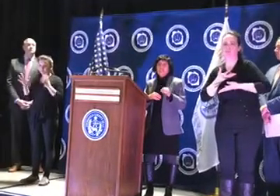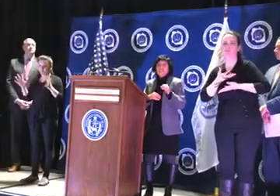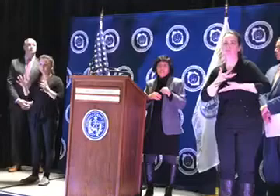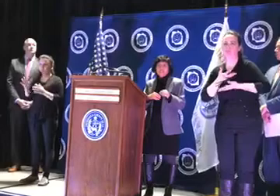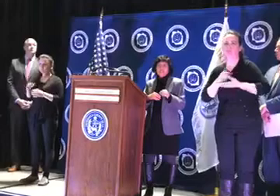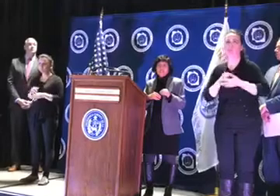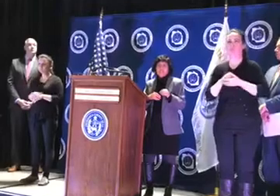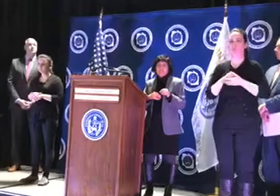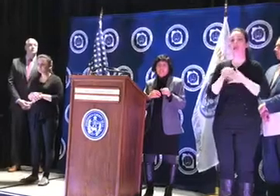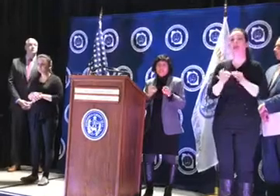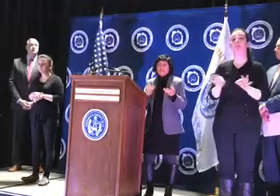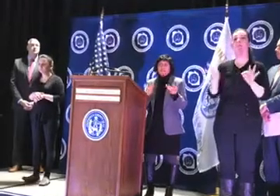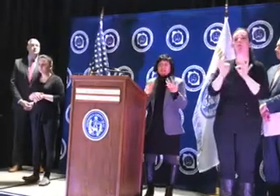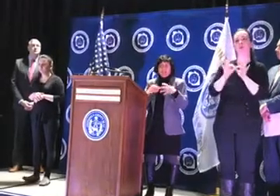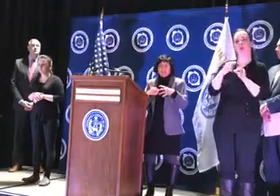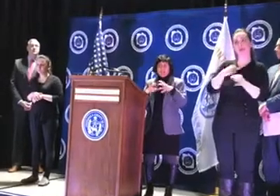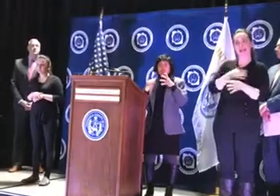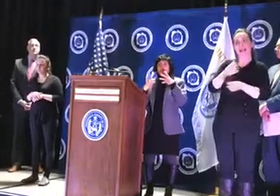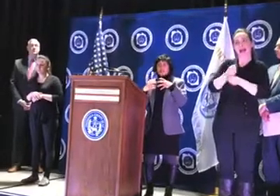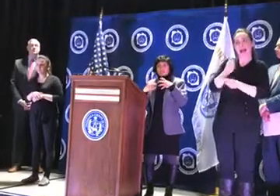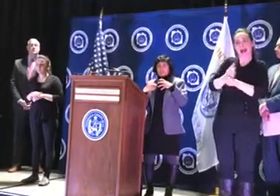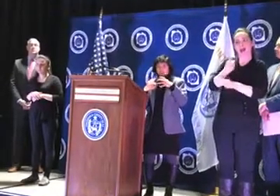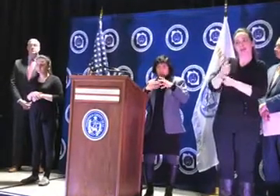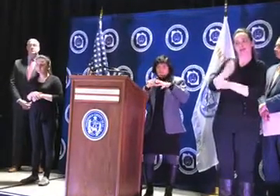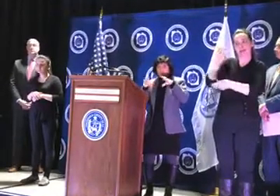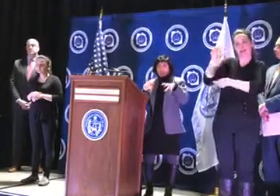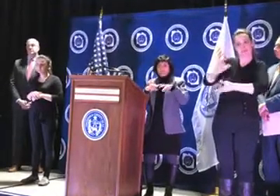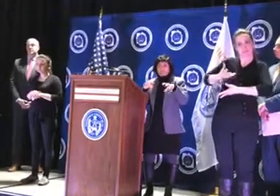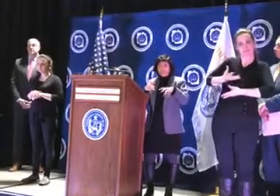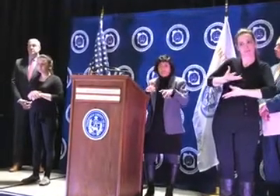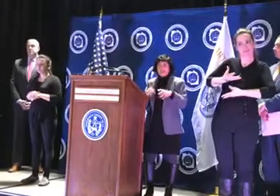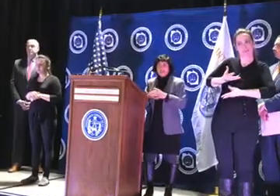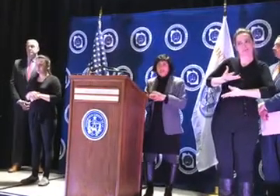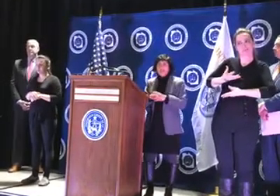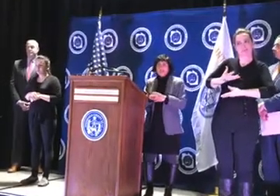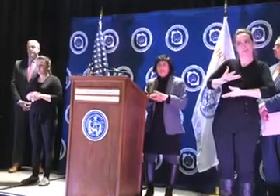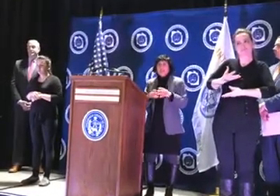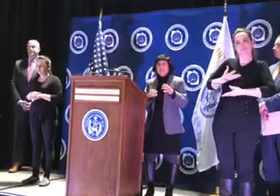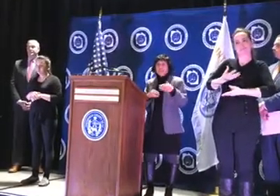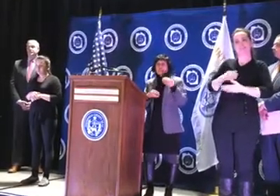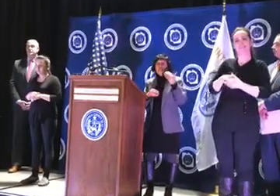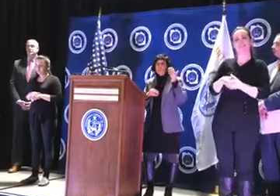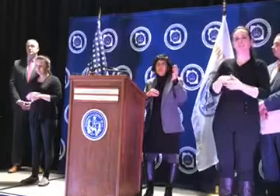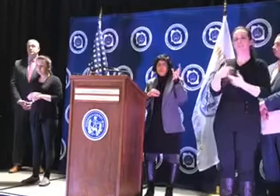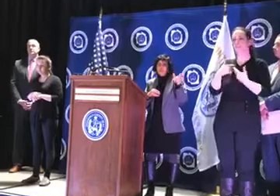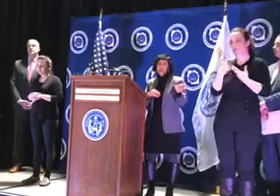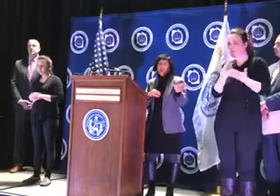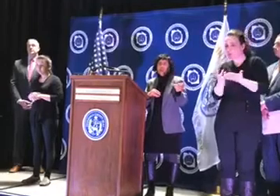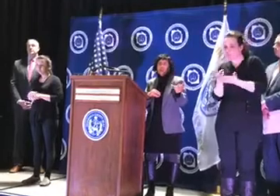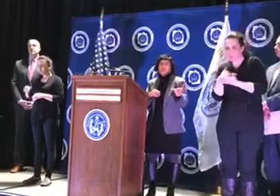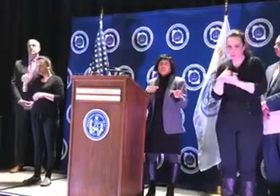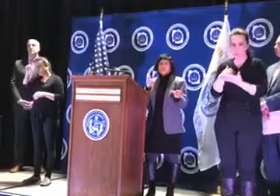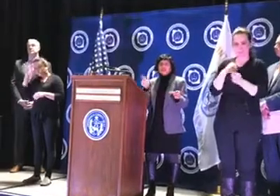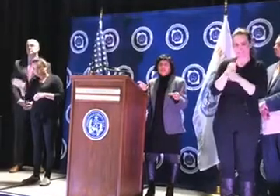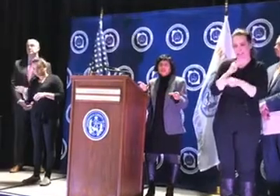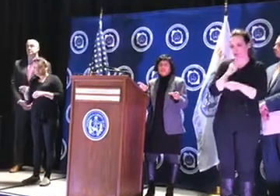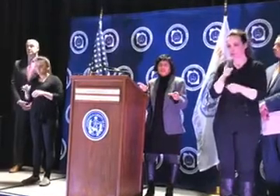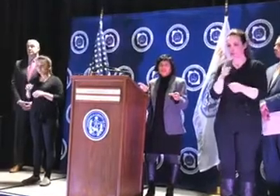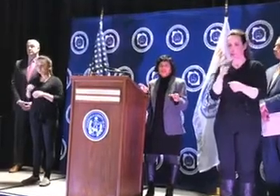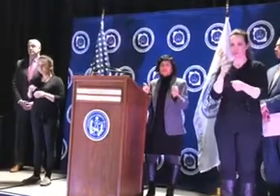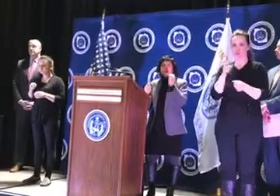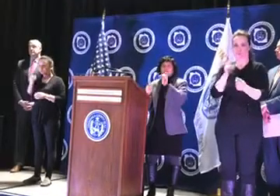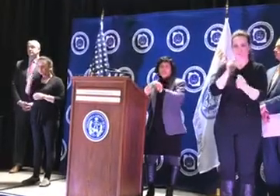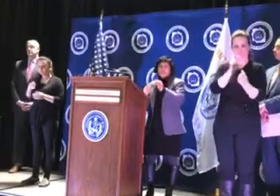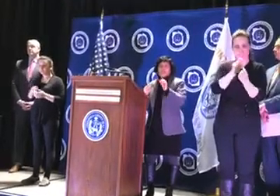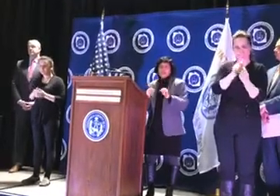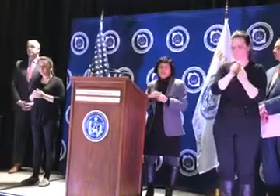are getting correct information. Then we congregate and we actually go through the case review. and try to see, okay, was this missing piece or this was missing